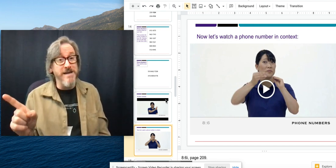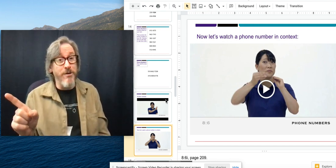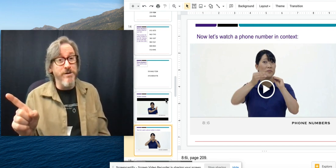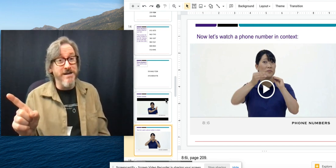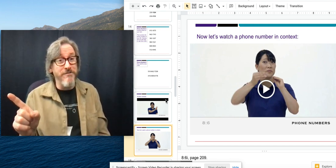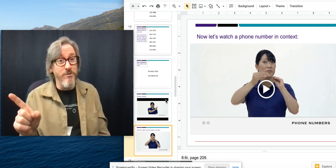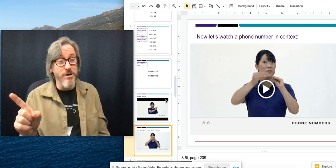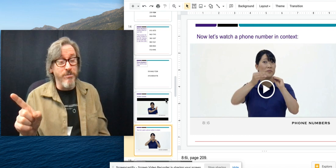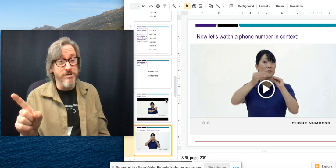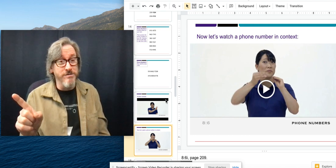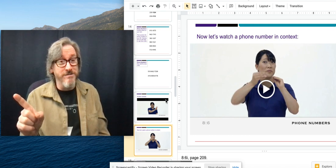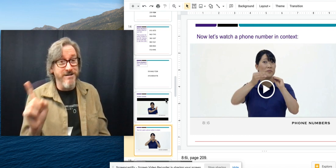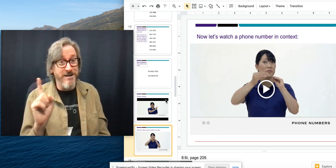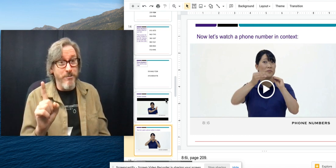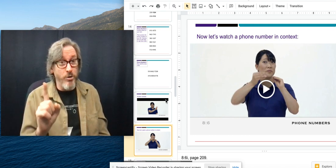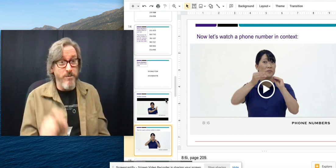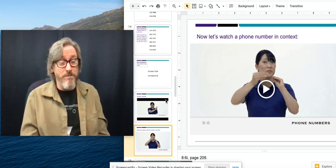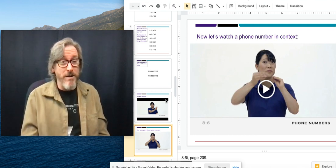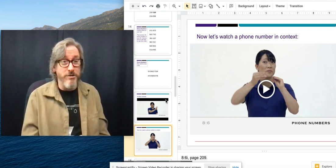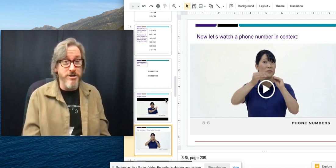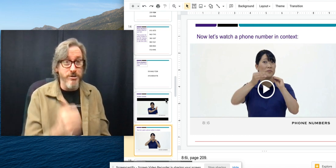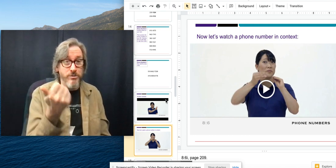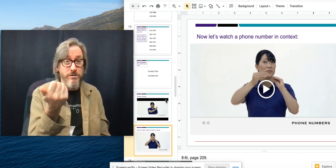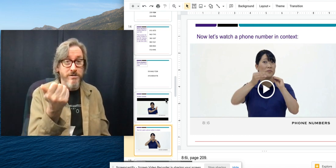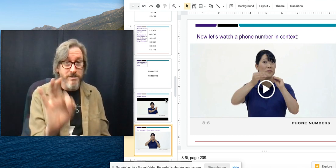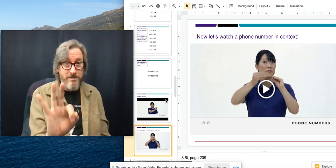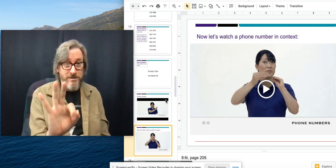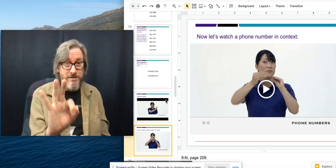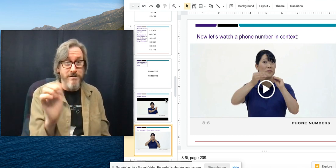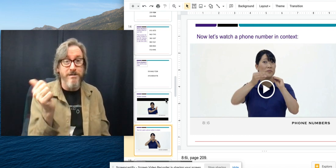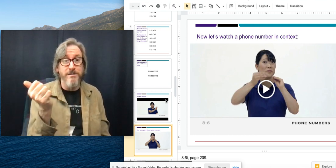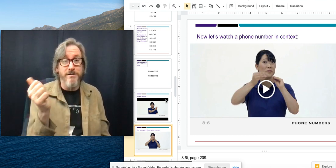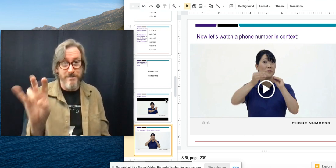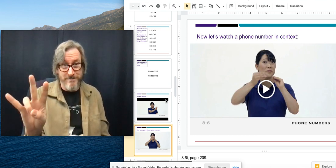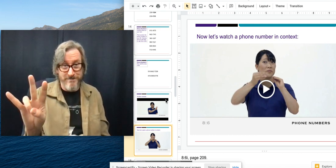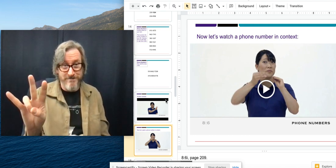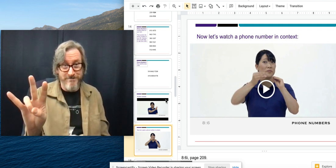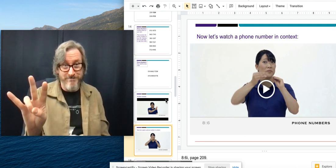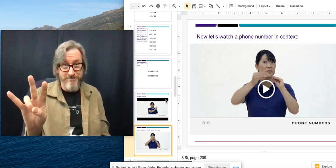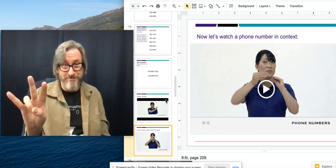Knowing these how we sign phone numbers would have been better to do